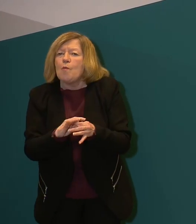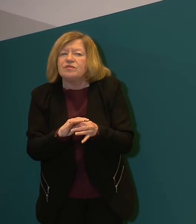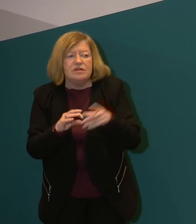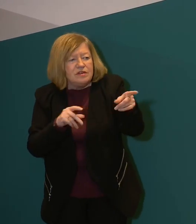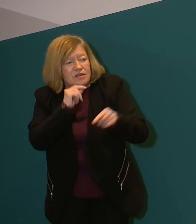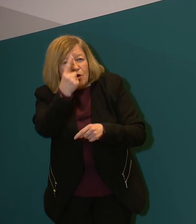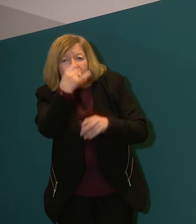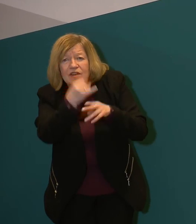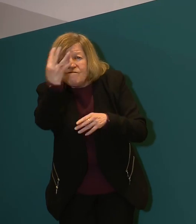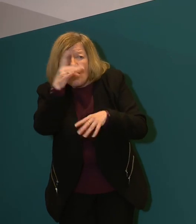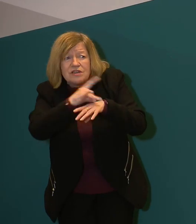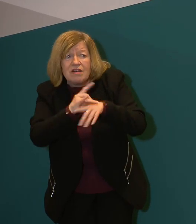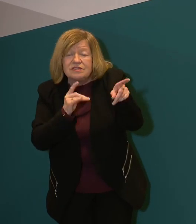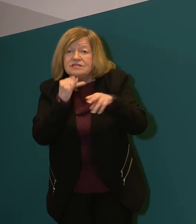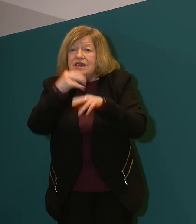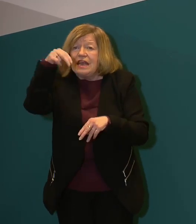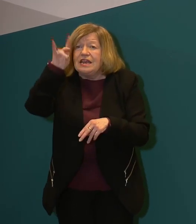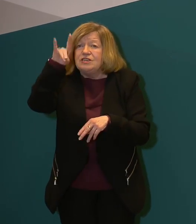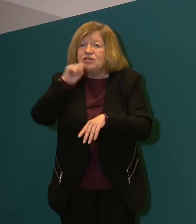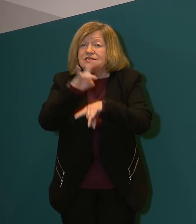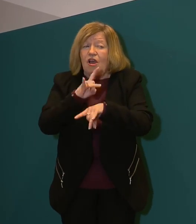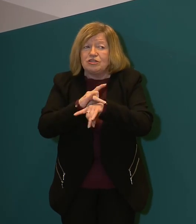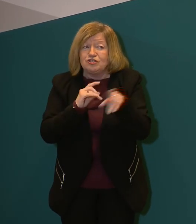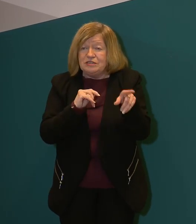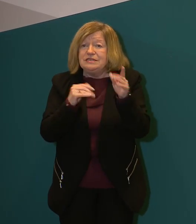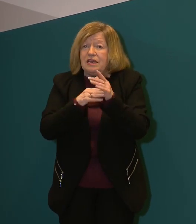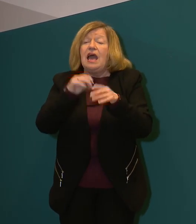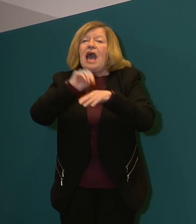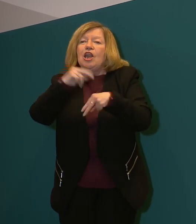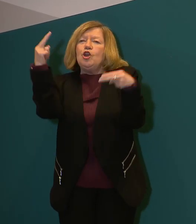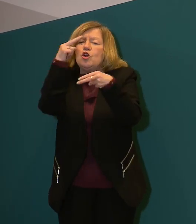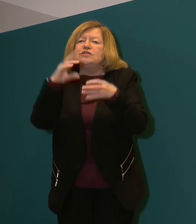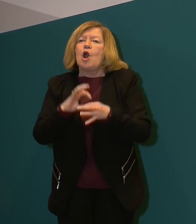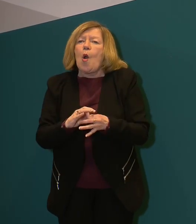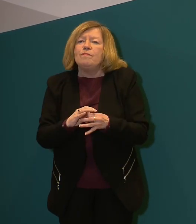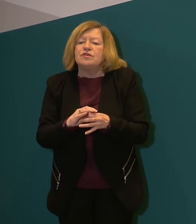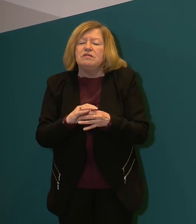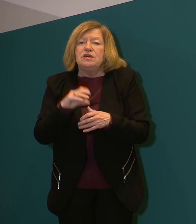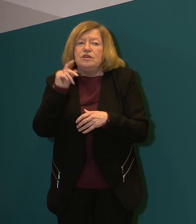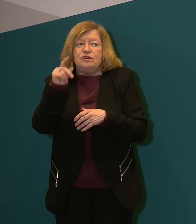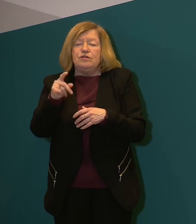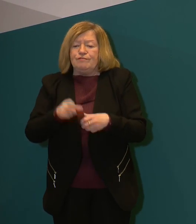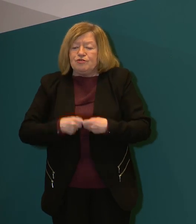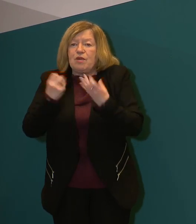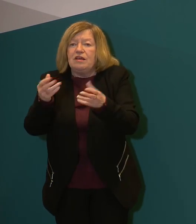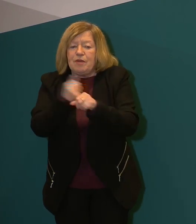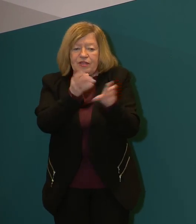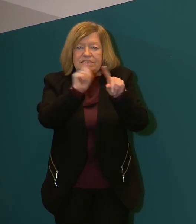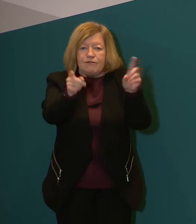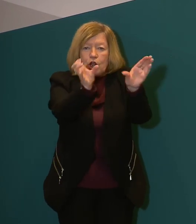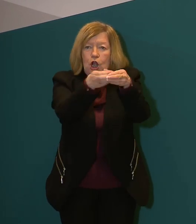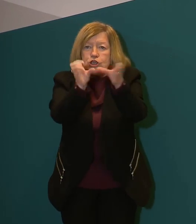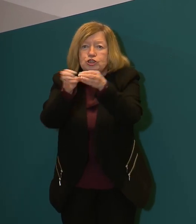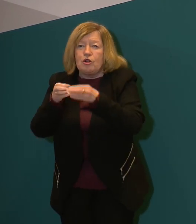you say 1 in 4 doctors? 1 in 4 NHS doctors, yeah. Okay. And then on nursing homes, you've obviously expressed concerns about the clusters. Just